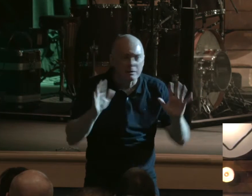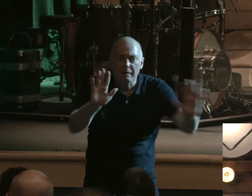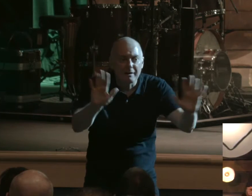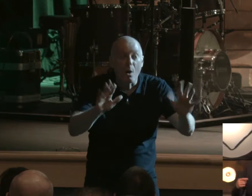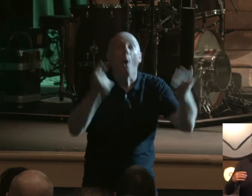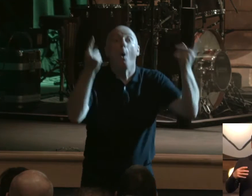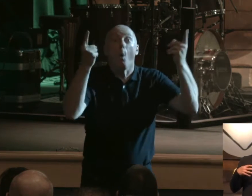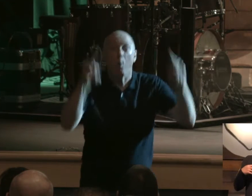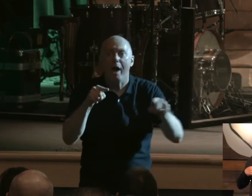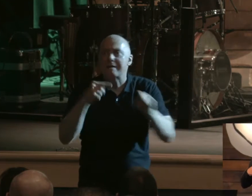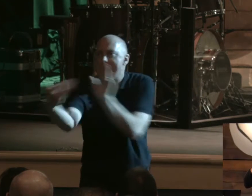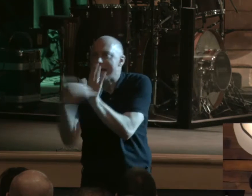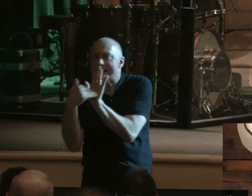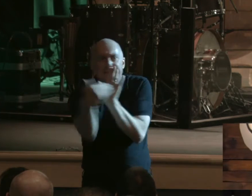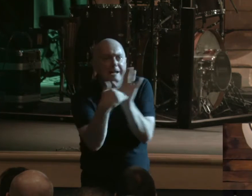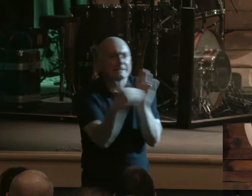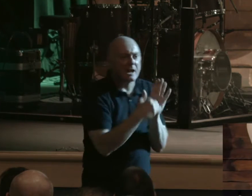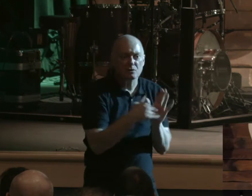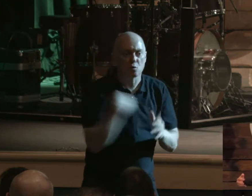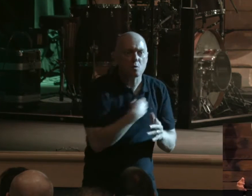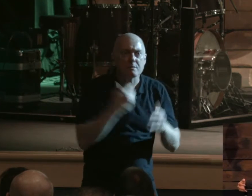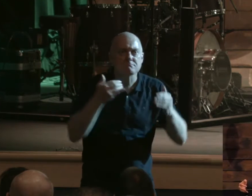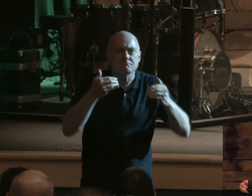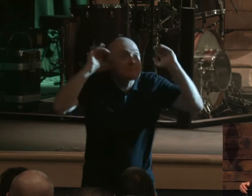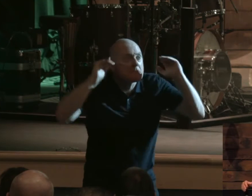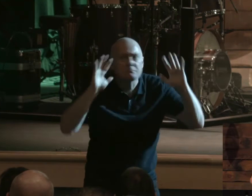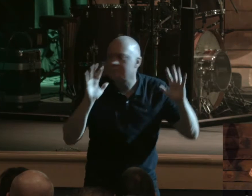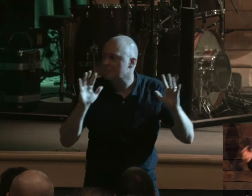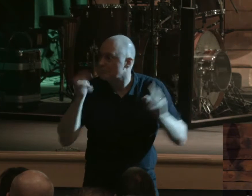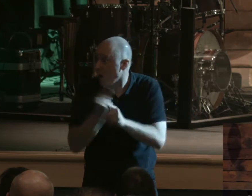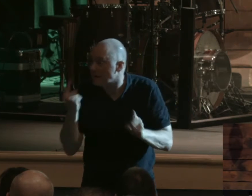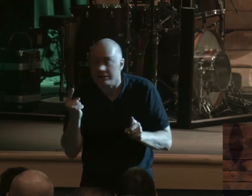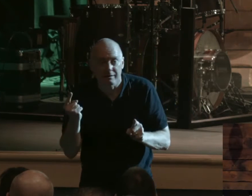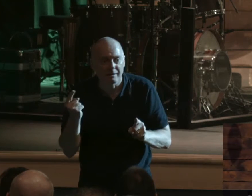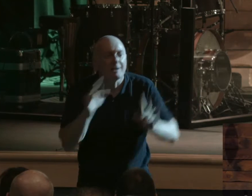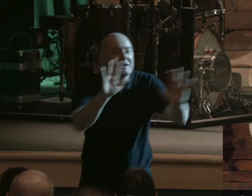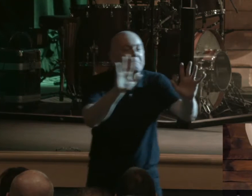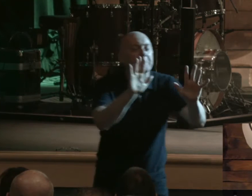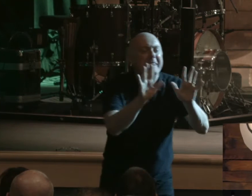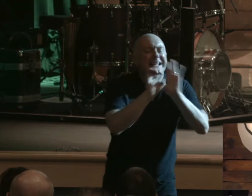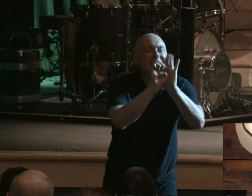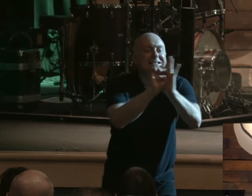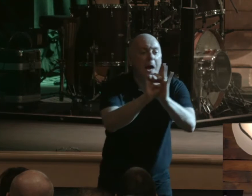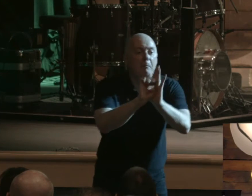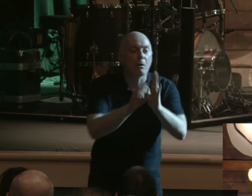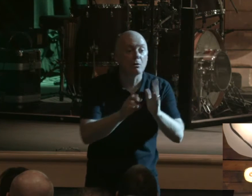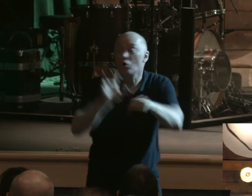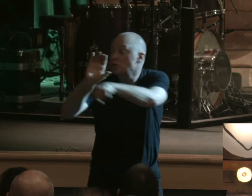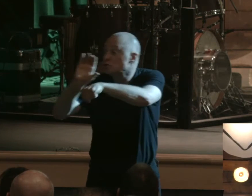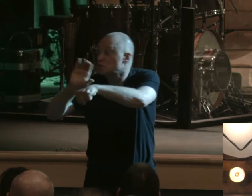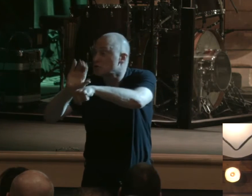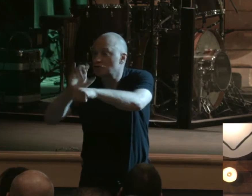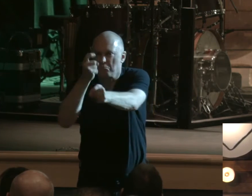of opposition that brings tremendous motivation upon their lives. Let's drop into a spiritual example, the persecuted church.